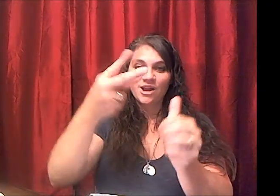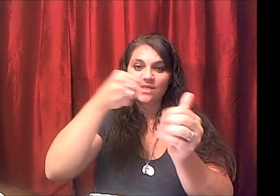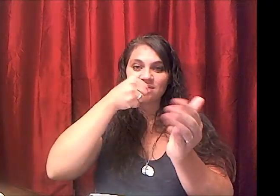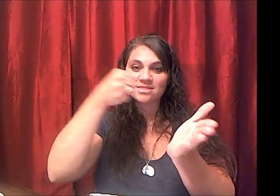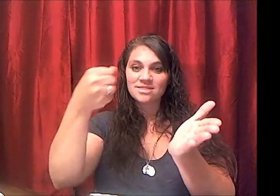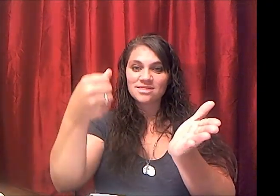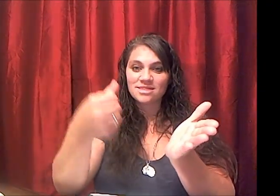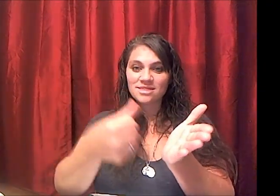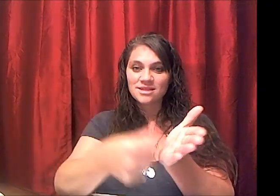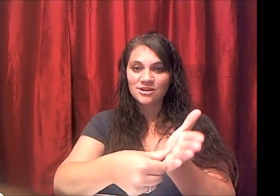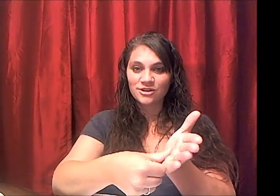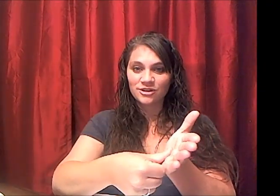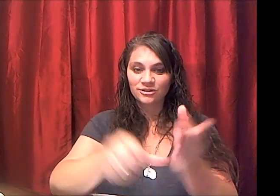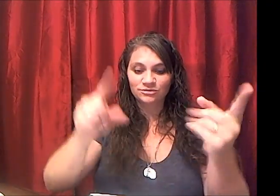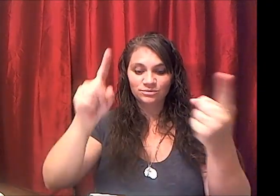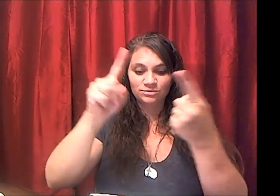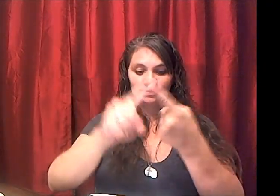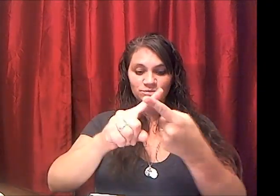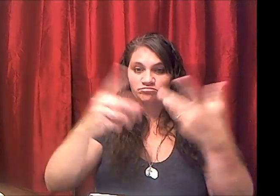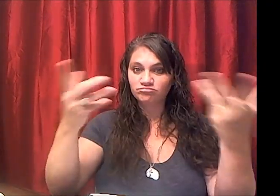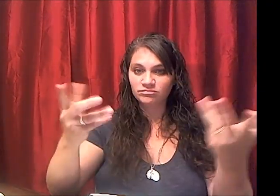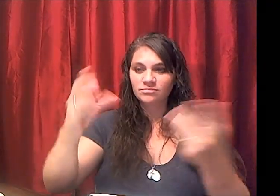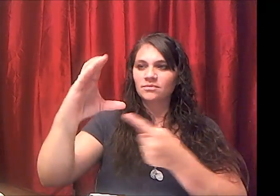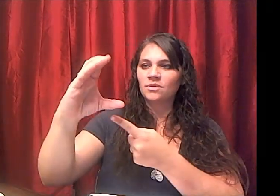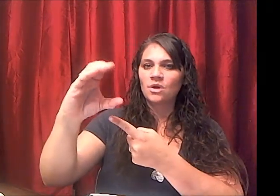Sorry. I'm sorry.